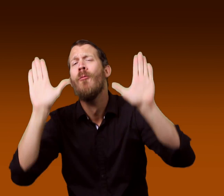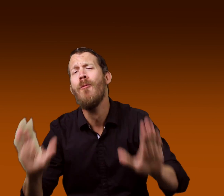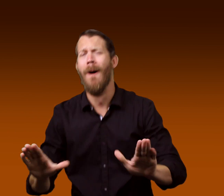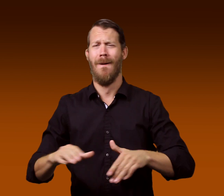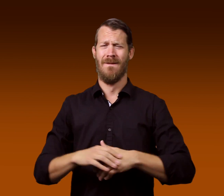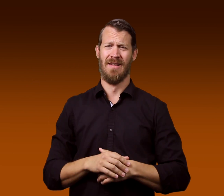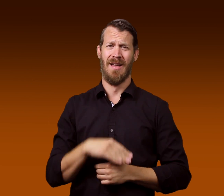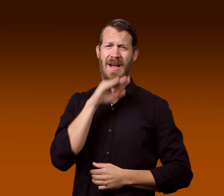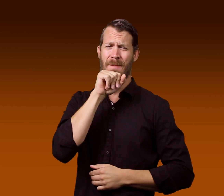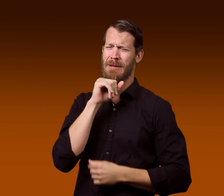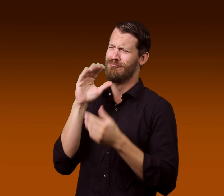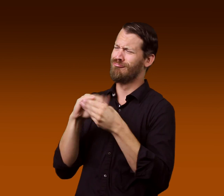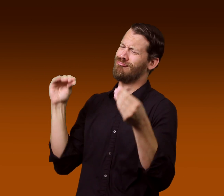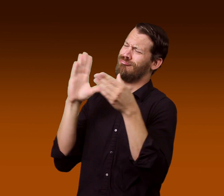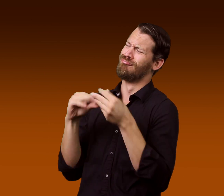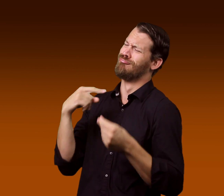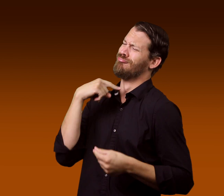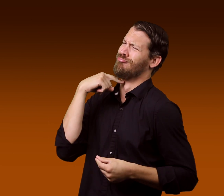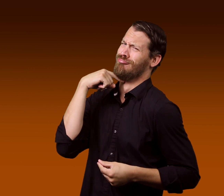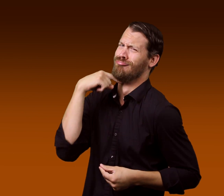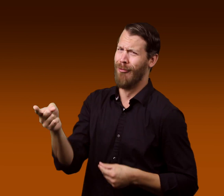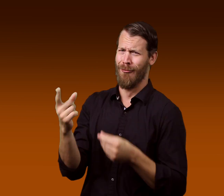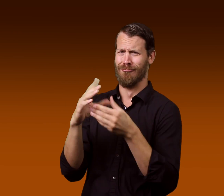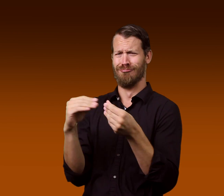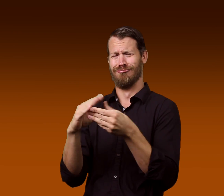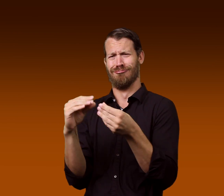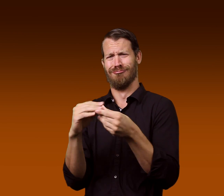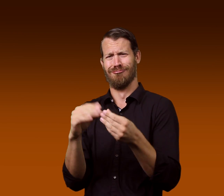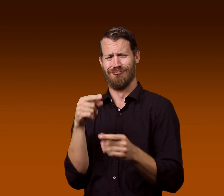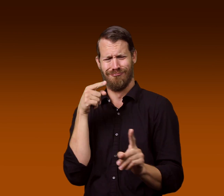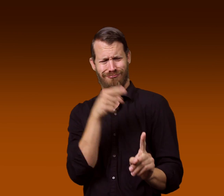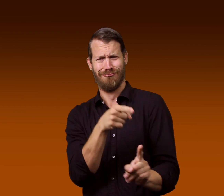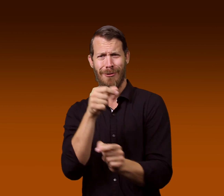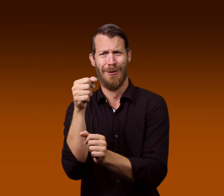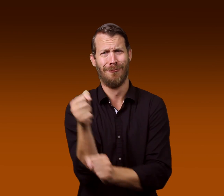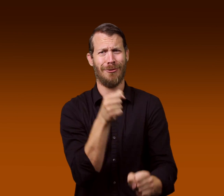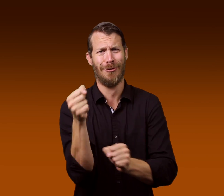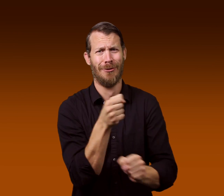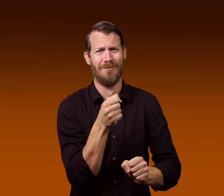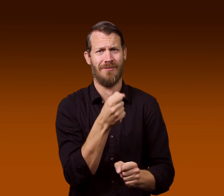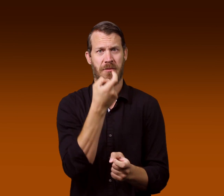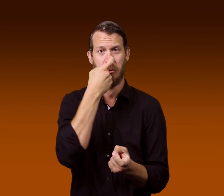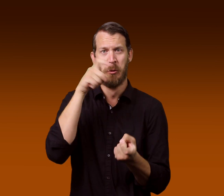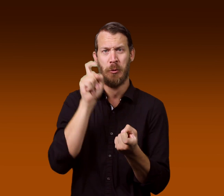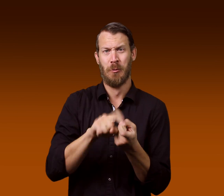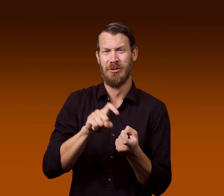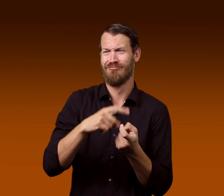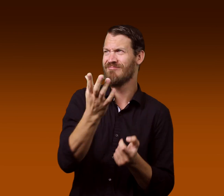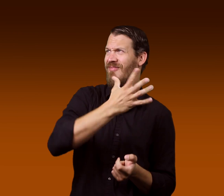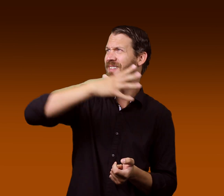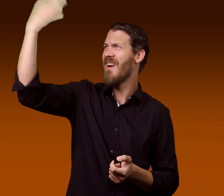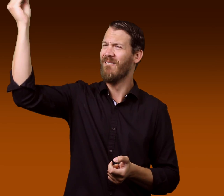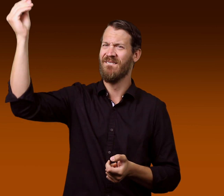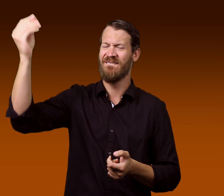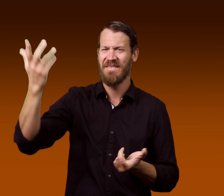demanded. "Did she really have such a broom?" "Oh, yes," Mina Shaw answered.